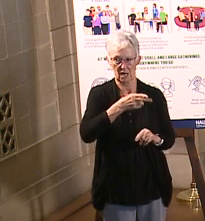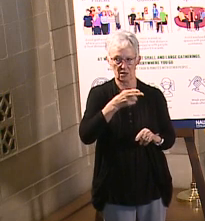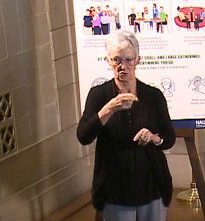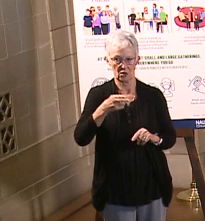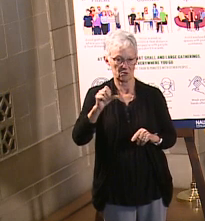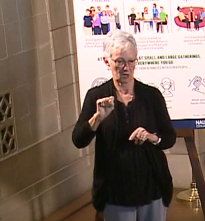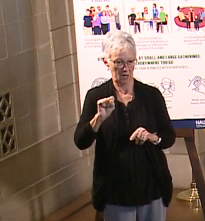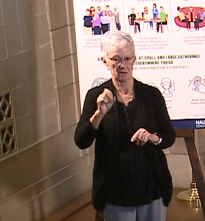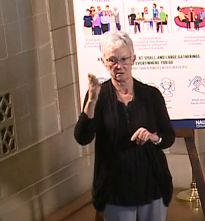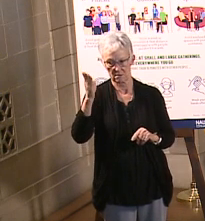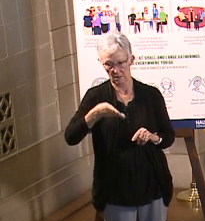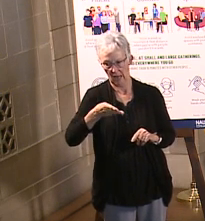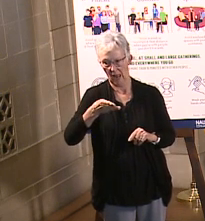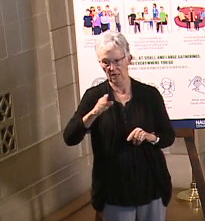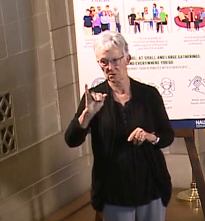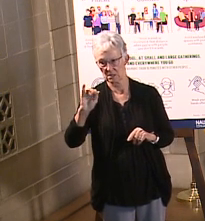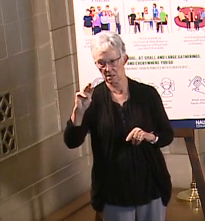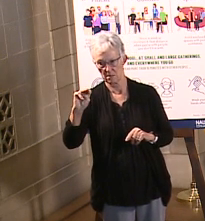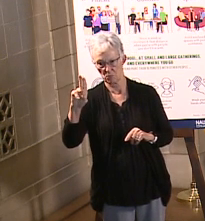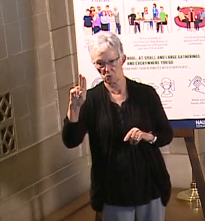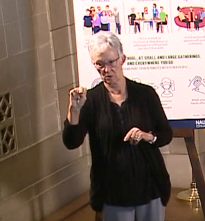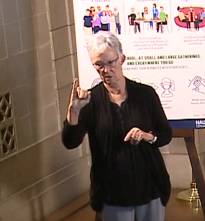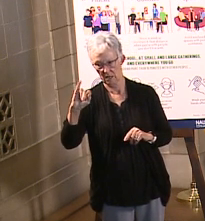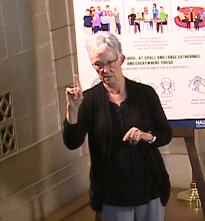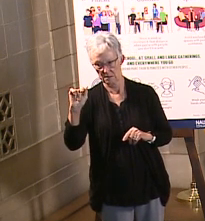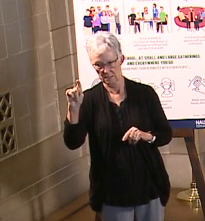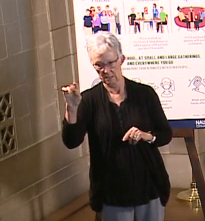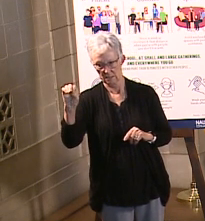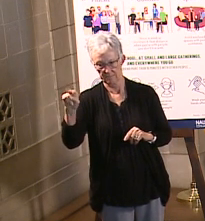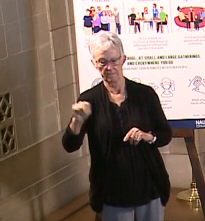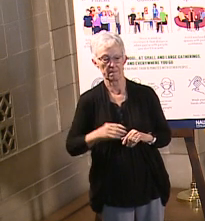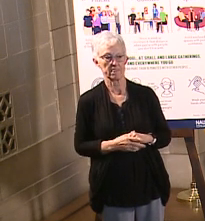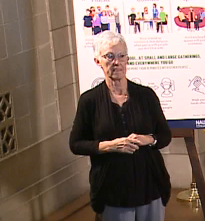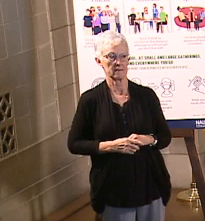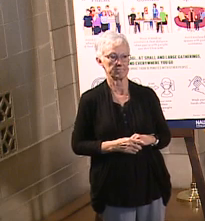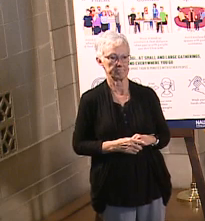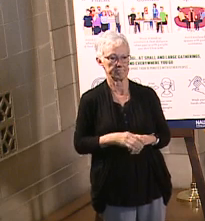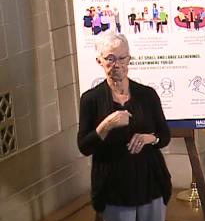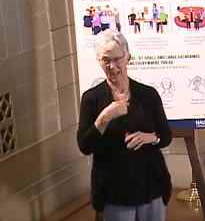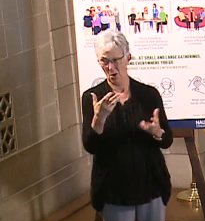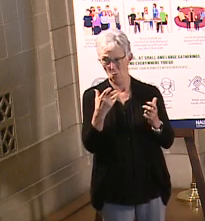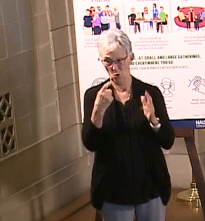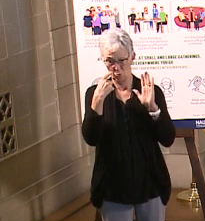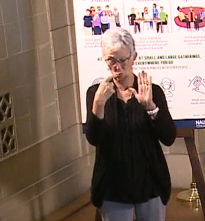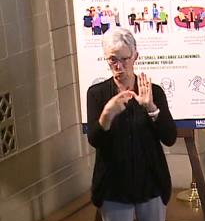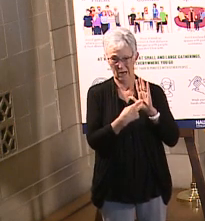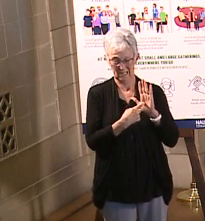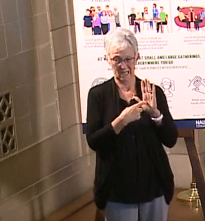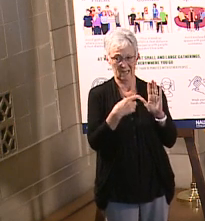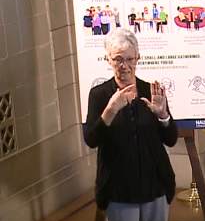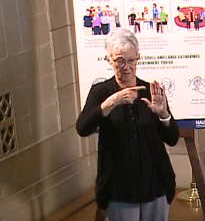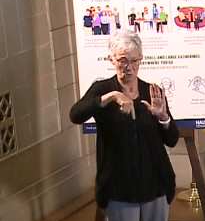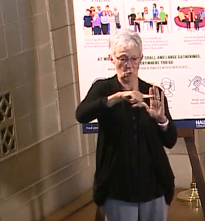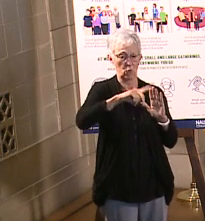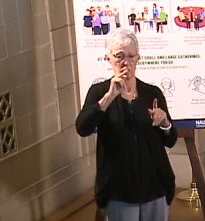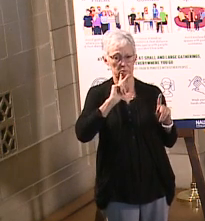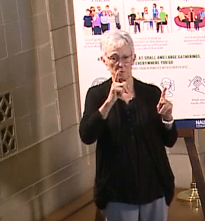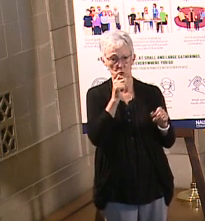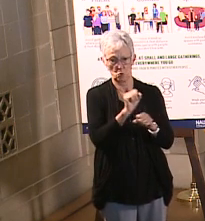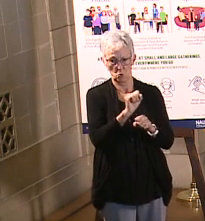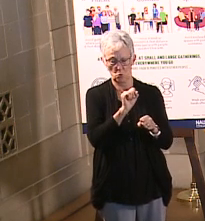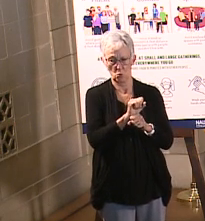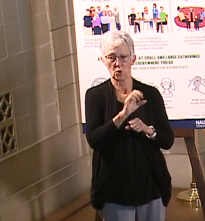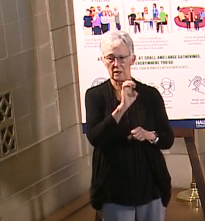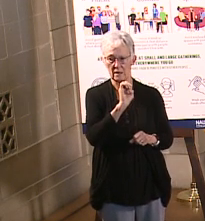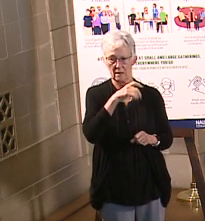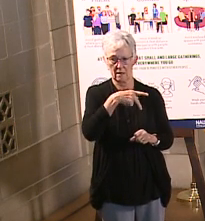dhhs.ne.gov/pages/immunization. I'd like to take a moment to recognize the small but mighty teams that make up the immunization program: